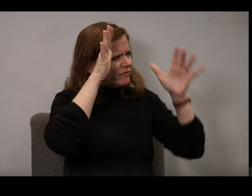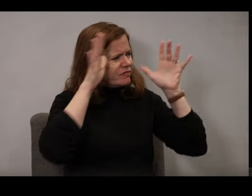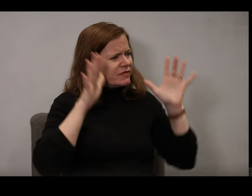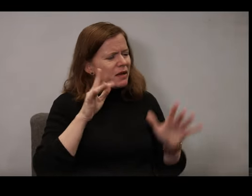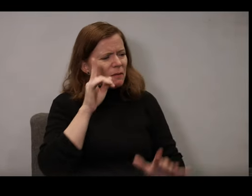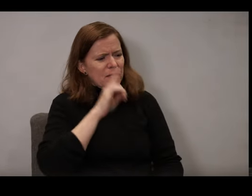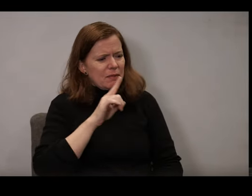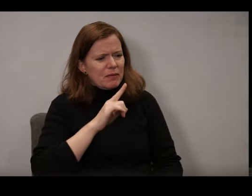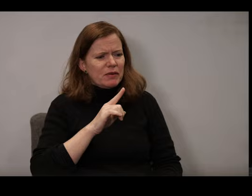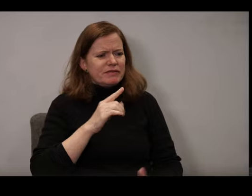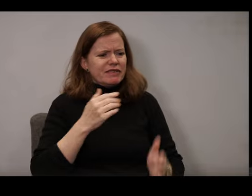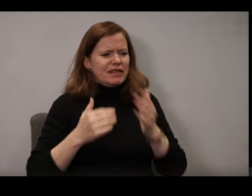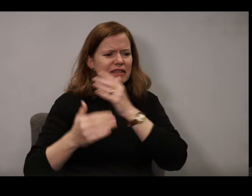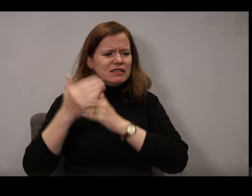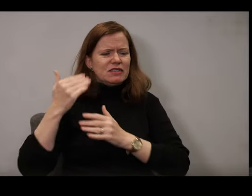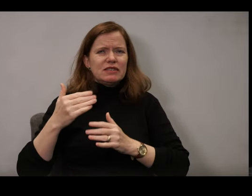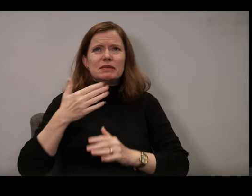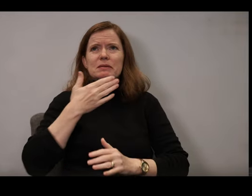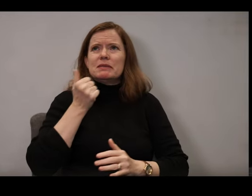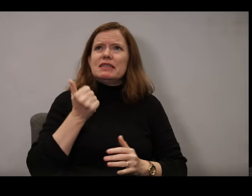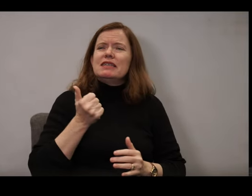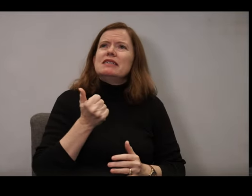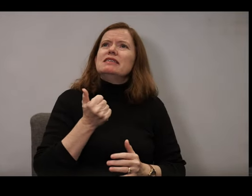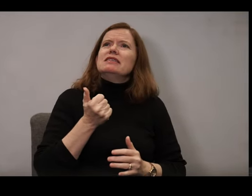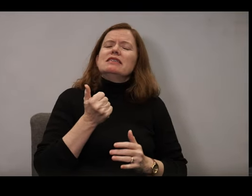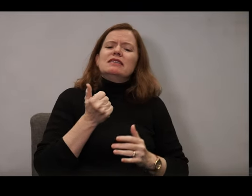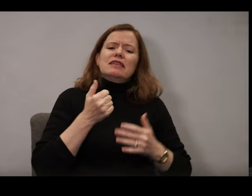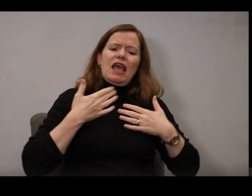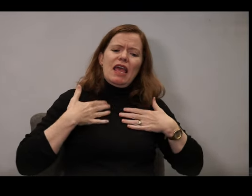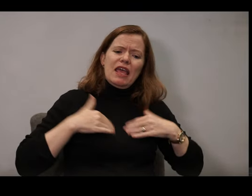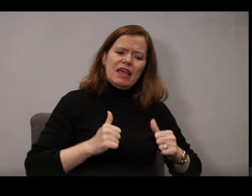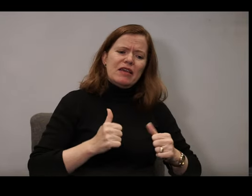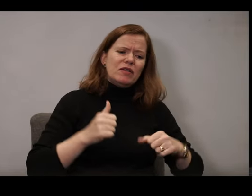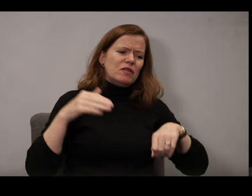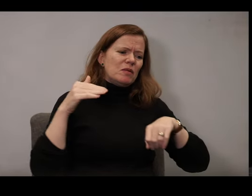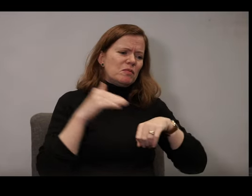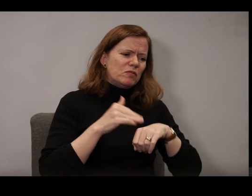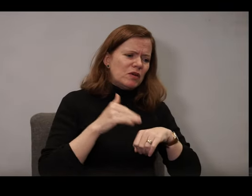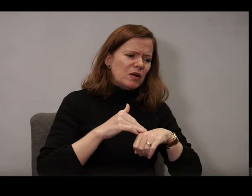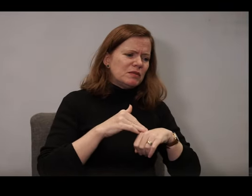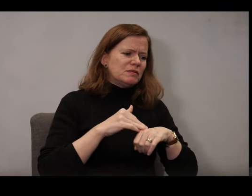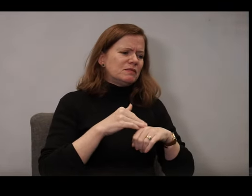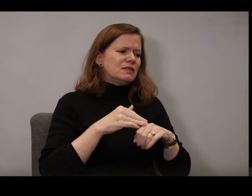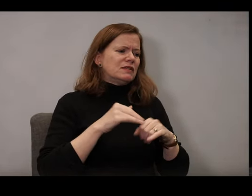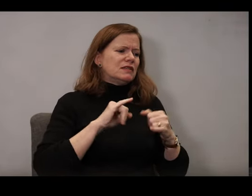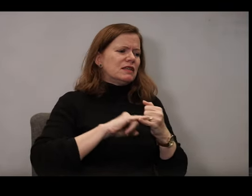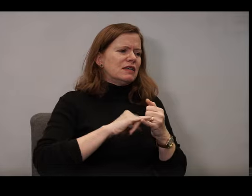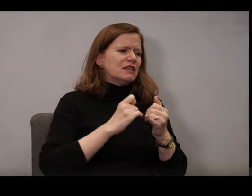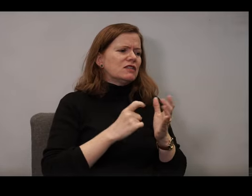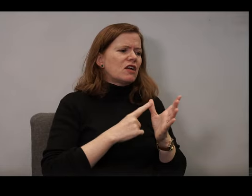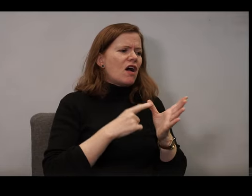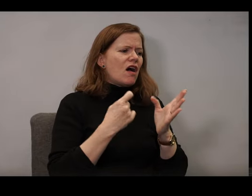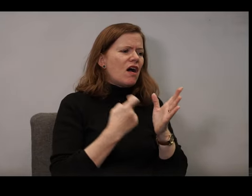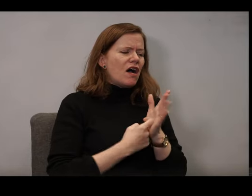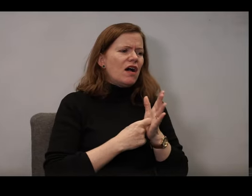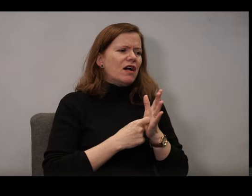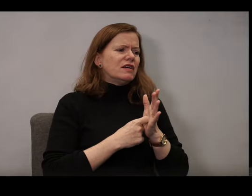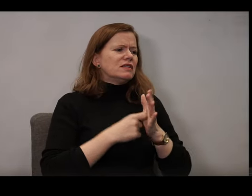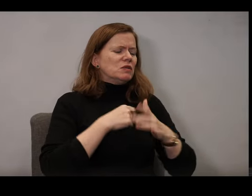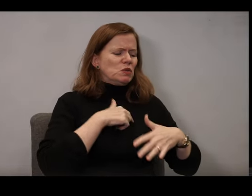the scars and wounds which continue to be felt by individuals, communities, and our